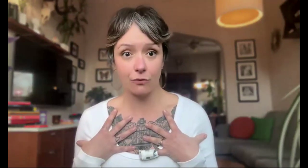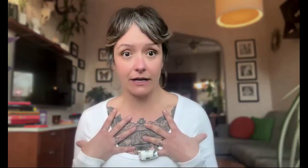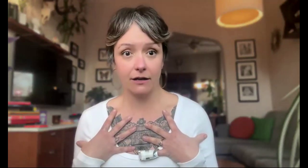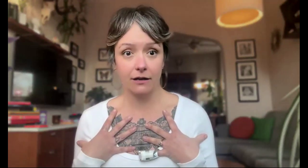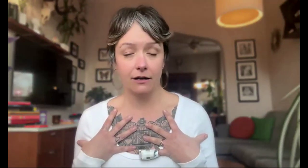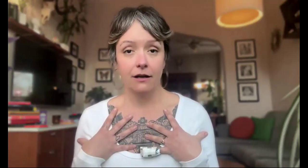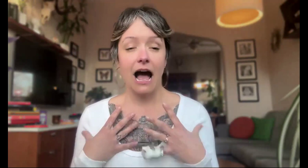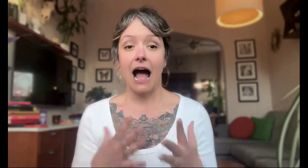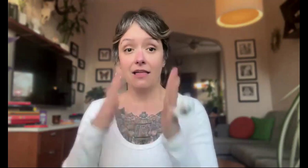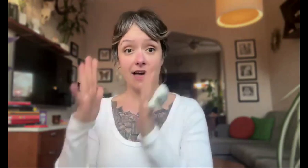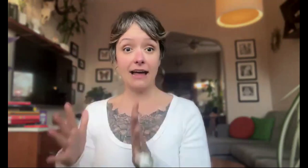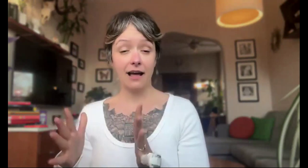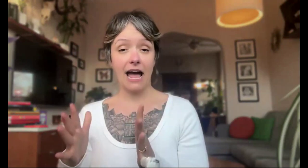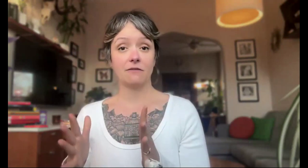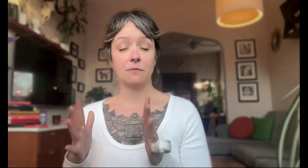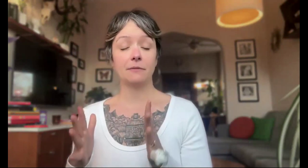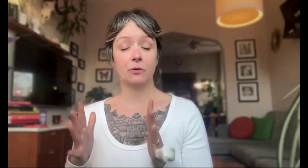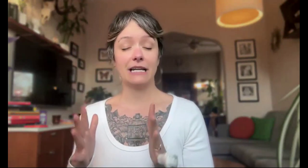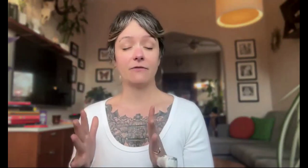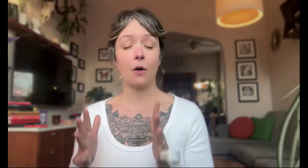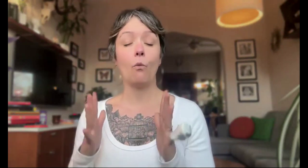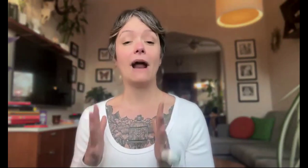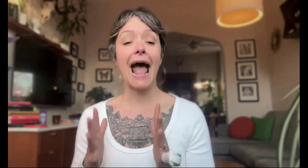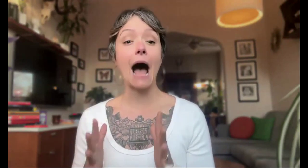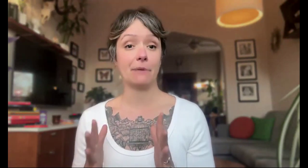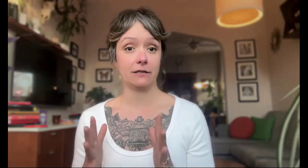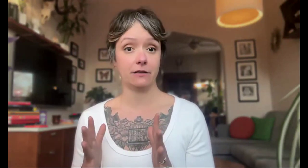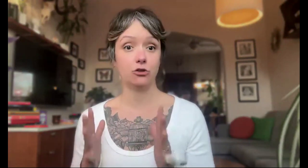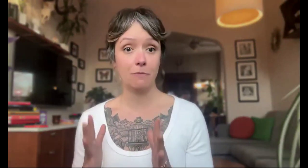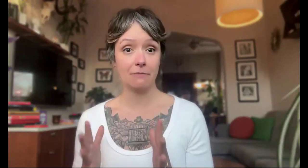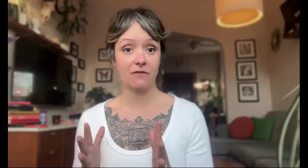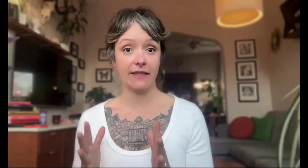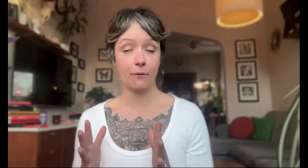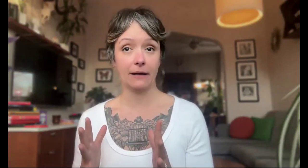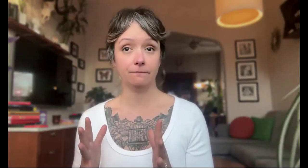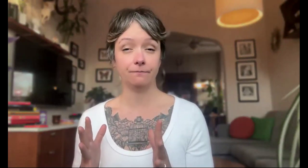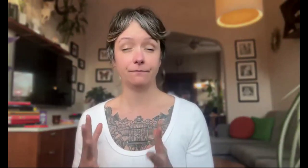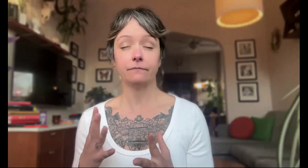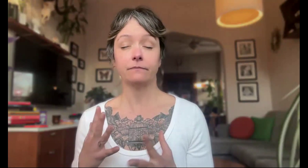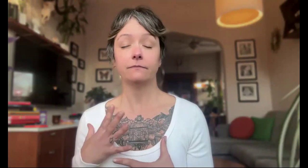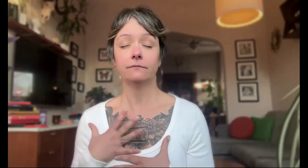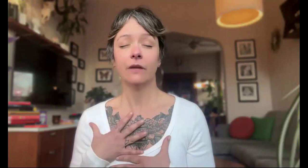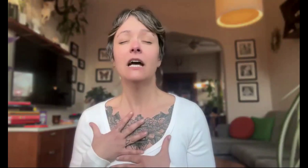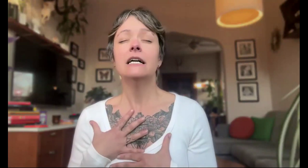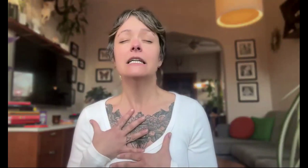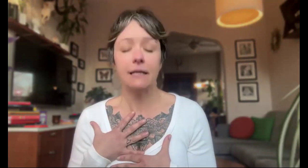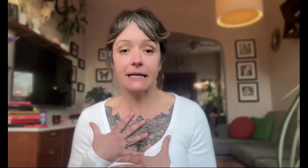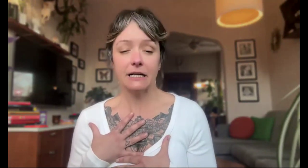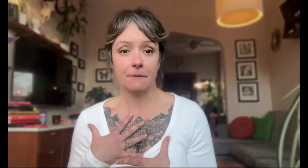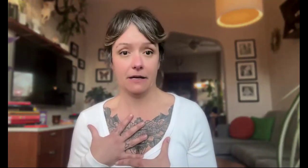angry. Then I have to be able to identify what happened to make me feel that way. Somebody kicked my blocks